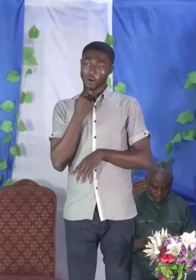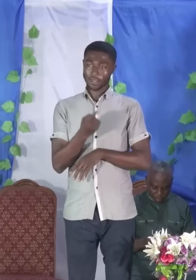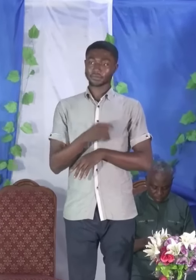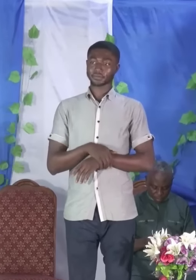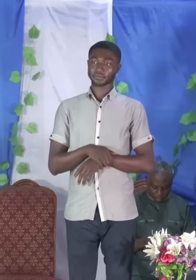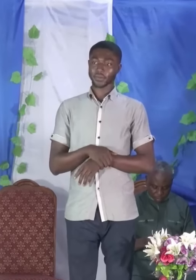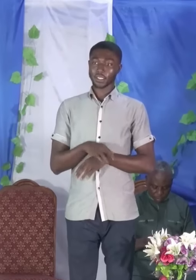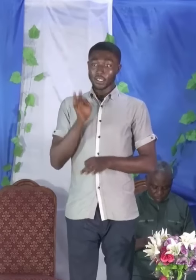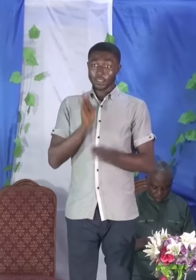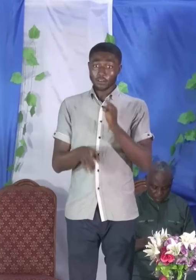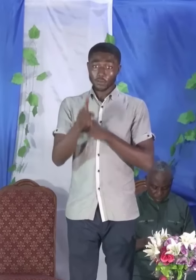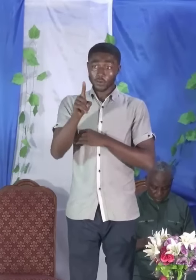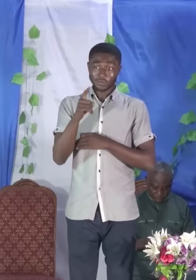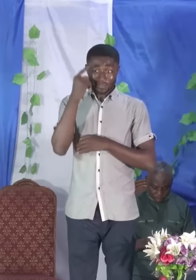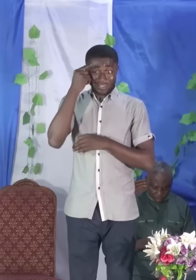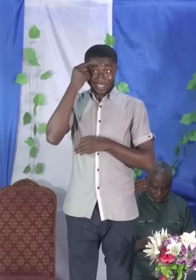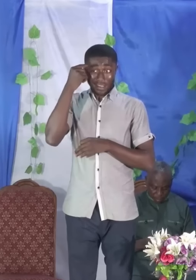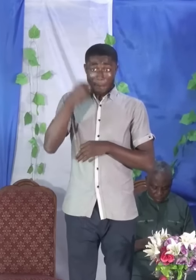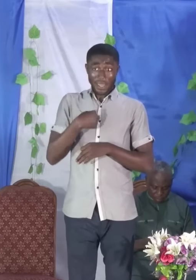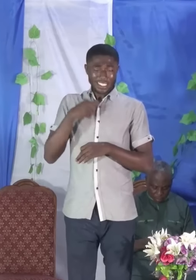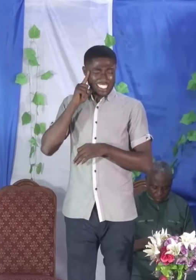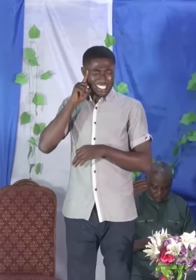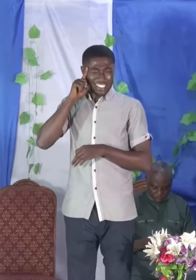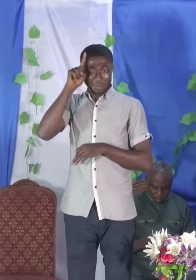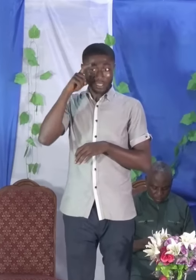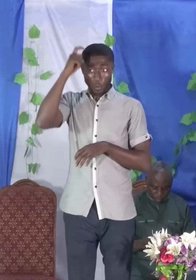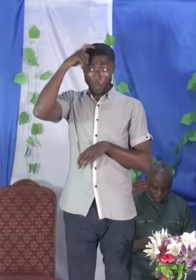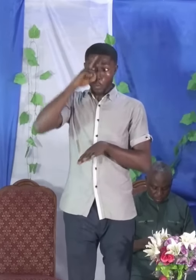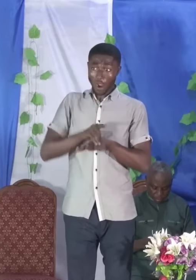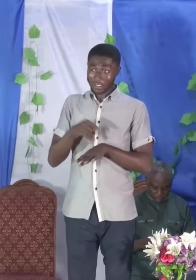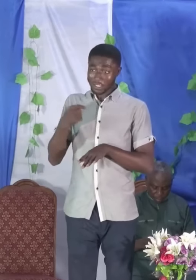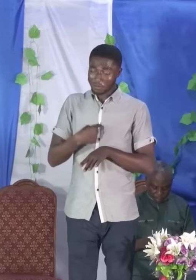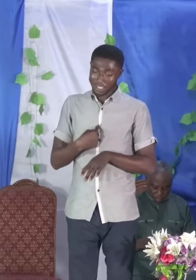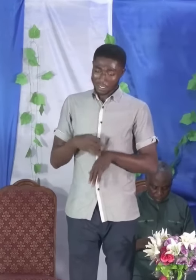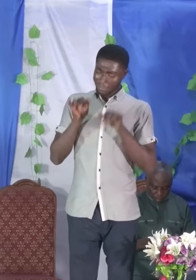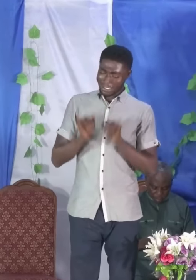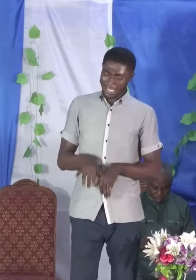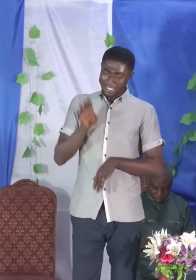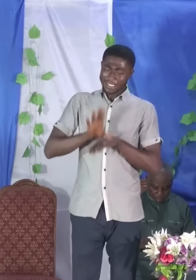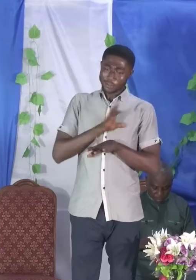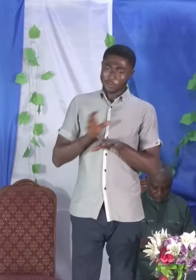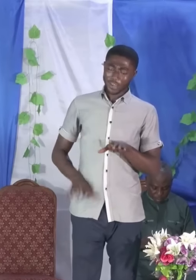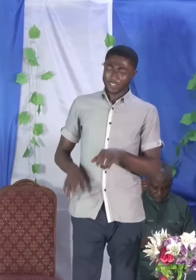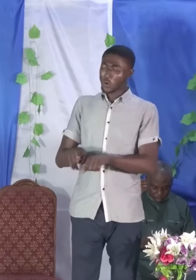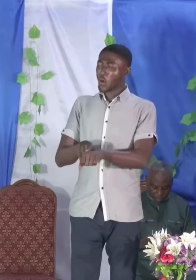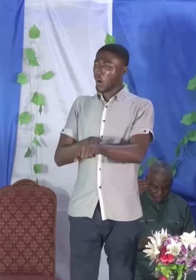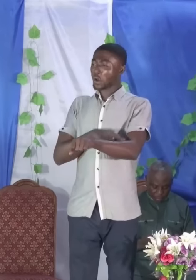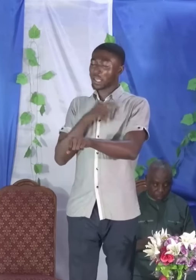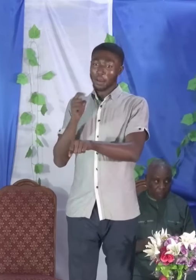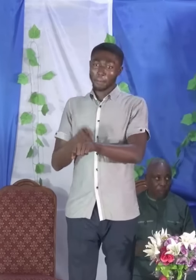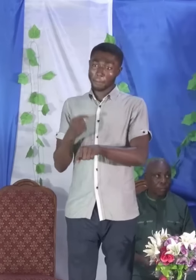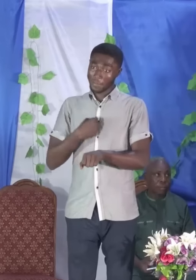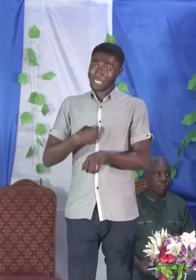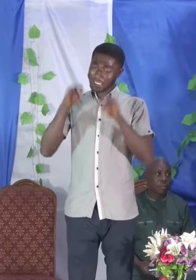te bebree ba a woma pɔnkye akye me nua na me ba church ni mu acha ena na ye preacher ena na ye bible teacher ena na ye committee